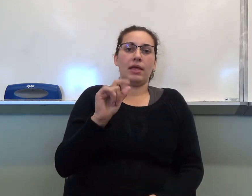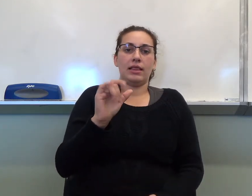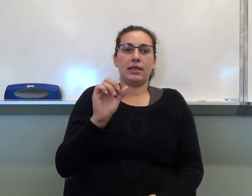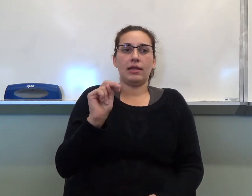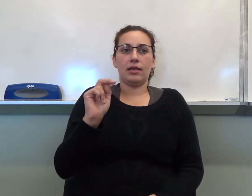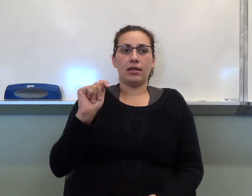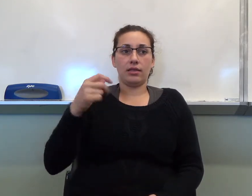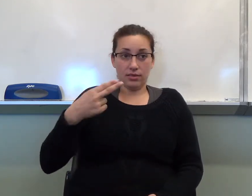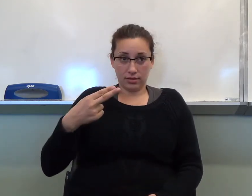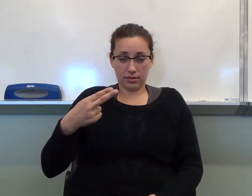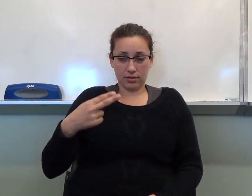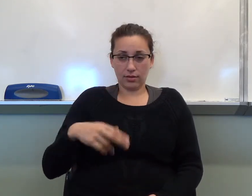million